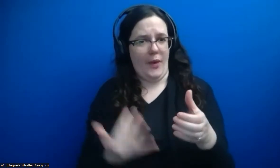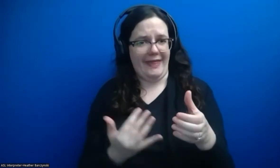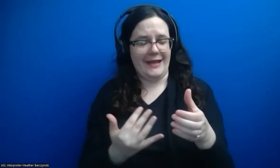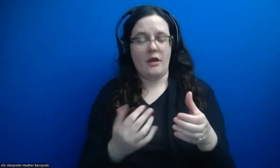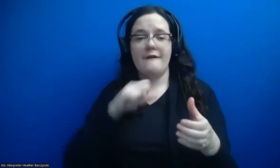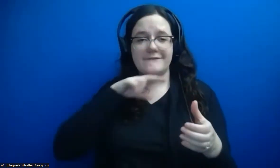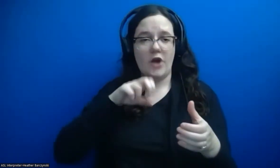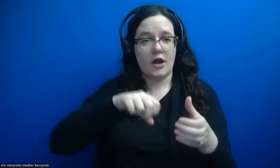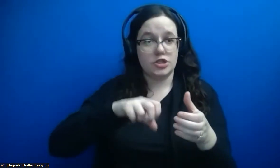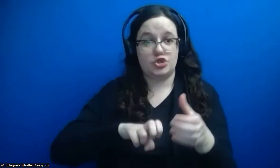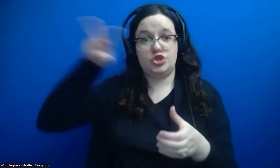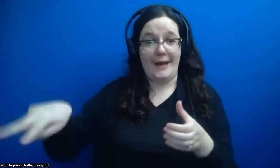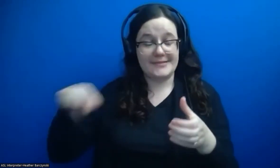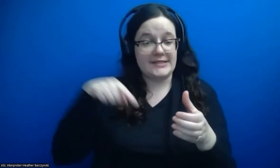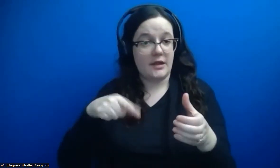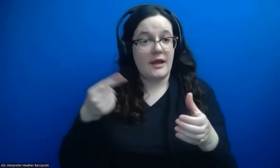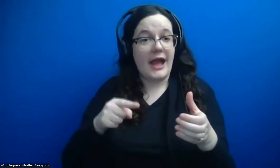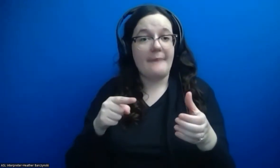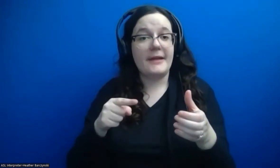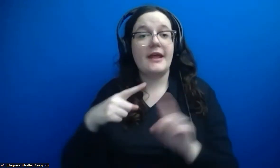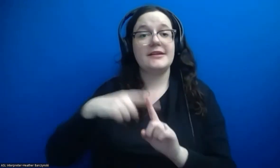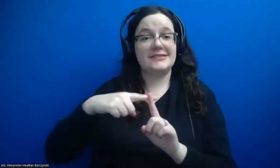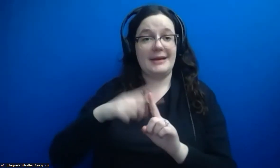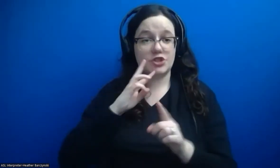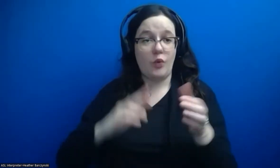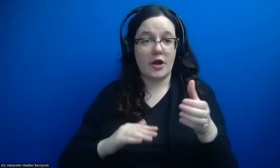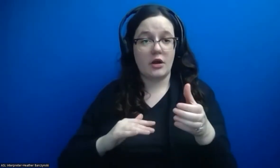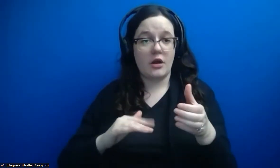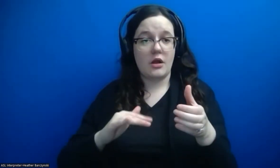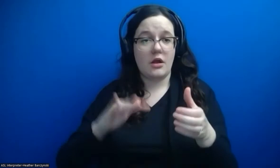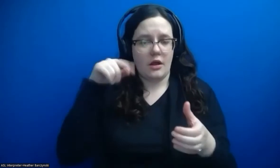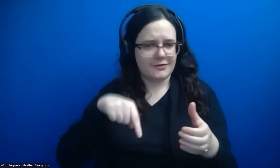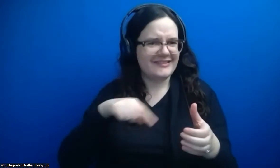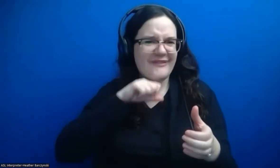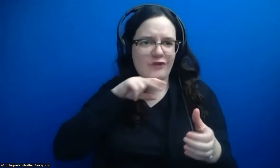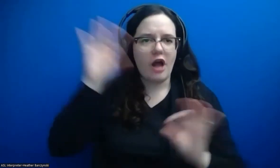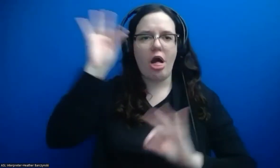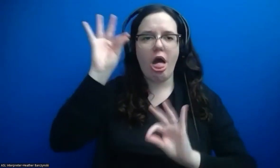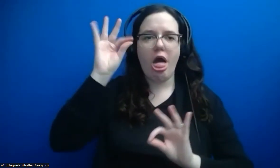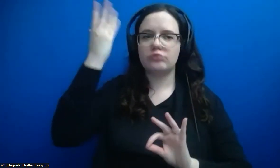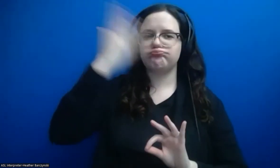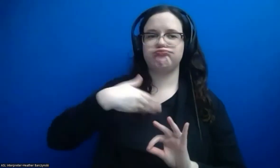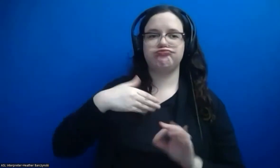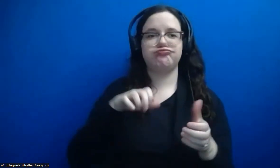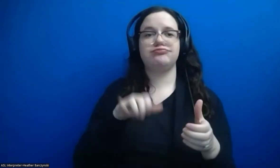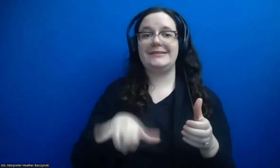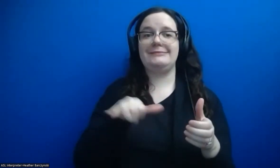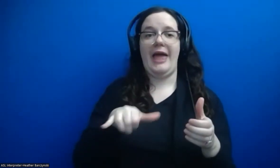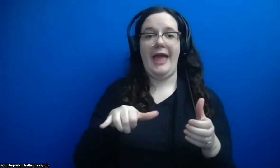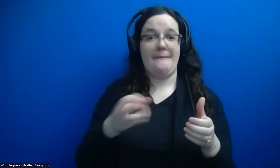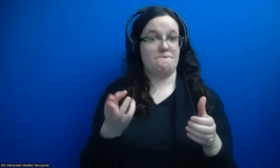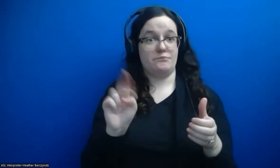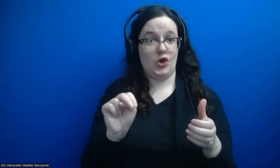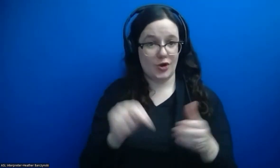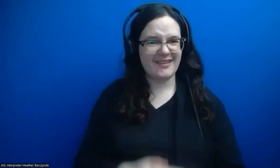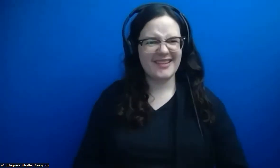you just slowly bring the heat up, he burns without realizing it. That's what it felt like. By slowly over the years playing